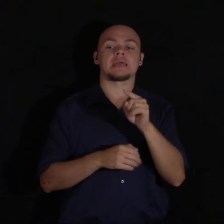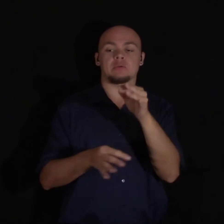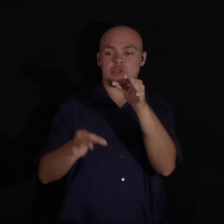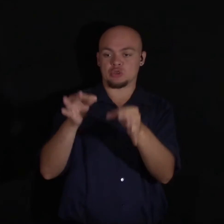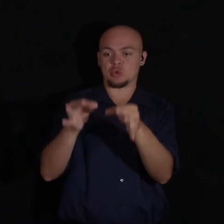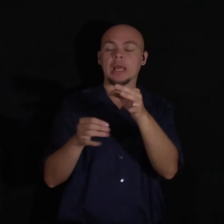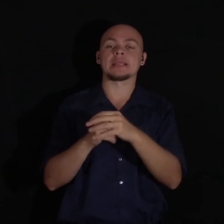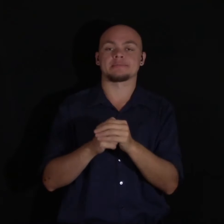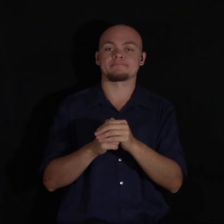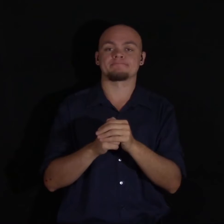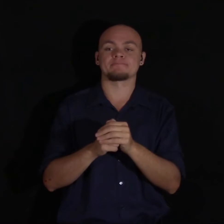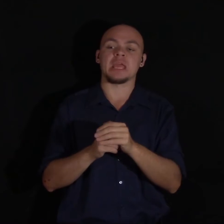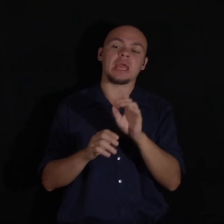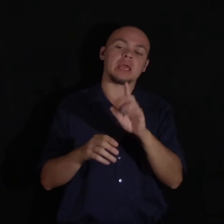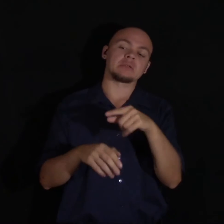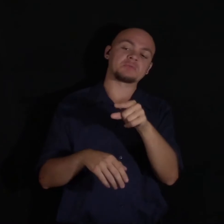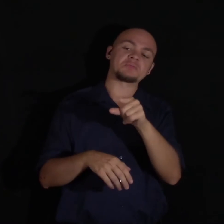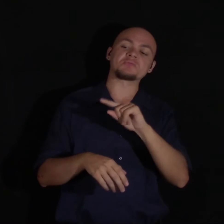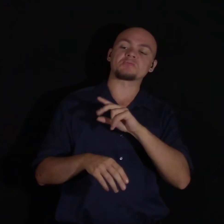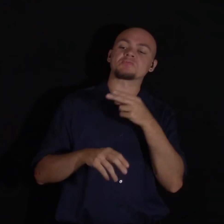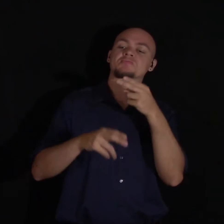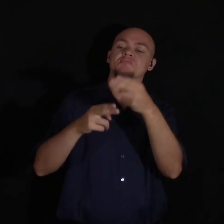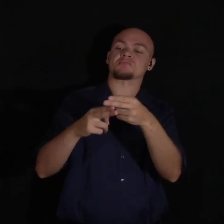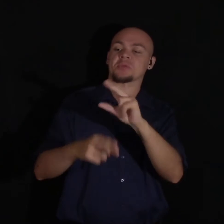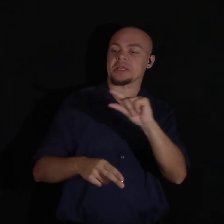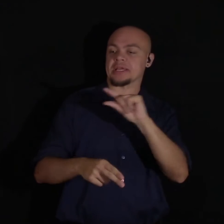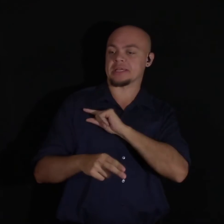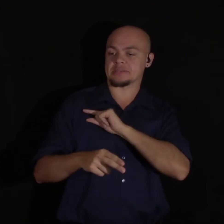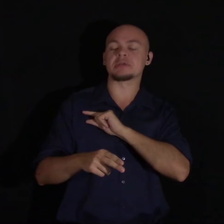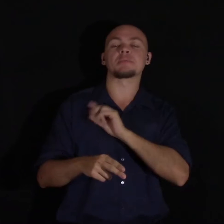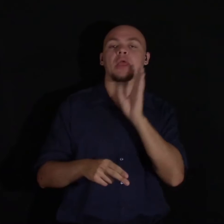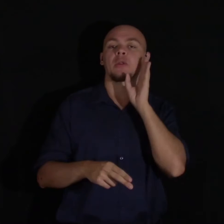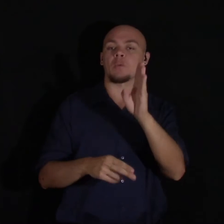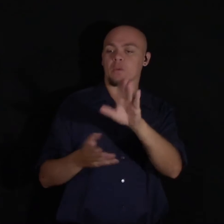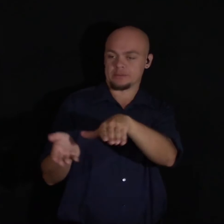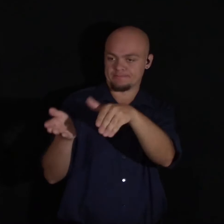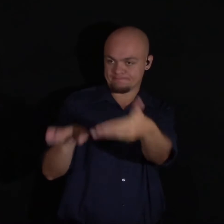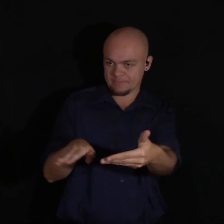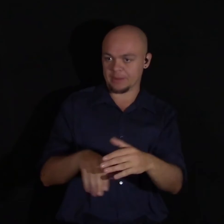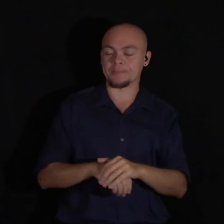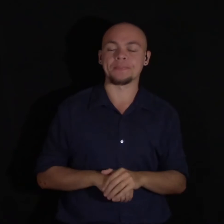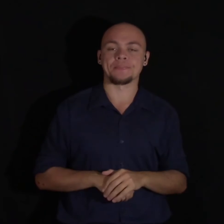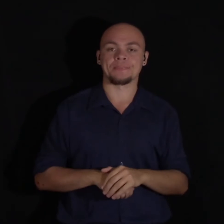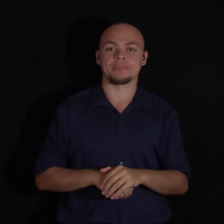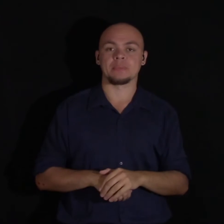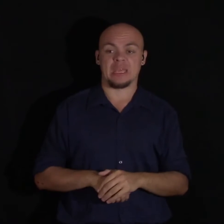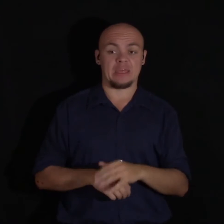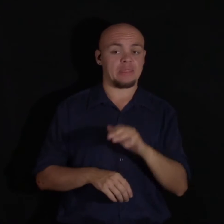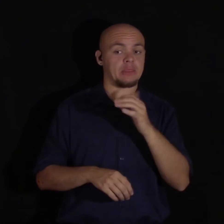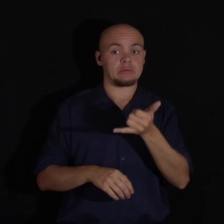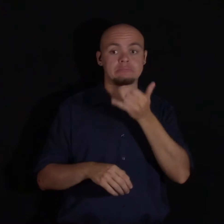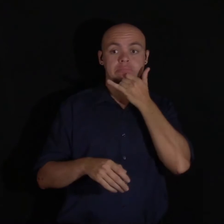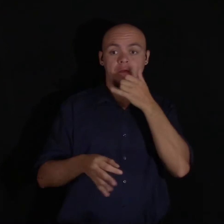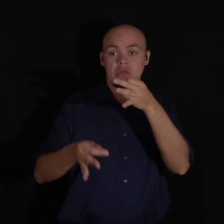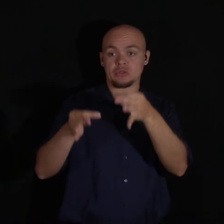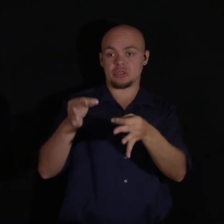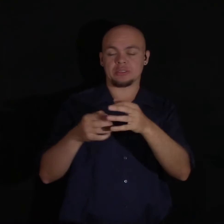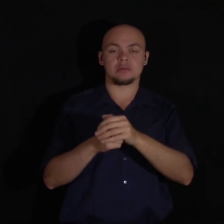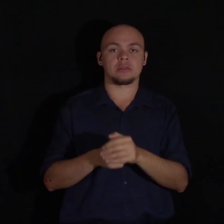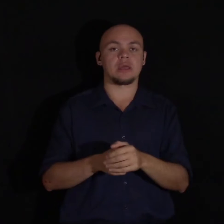condemned to death. The injustice of his sentence was very flagrant. All Paris was indignant,